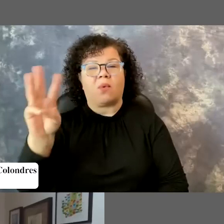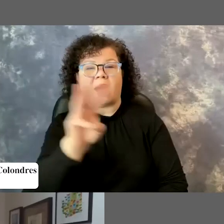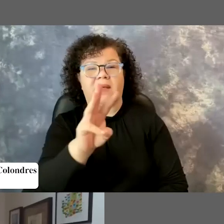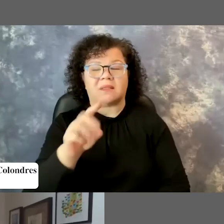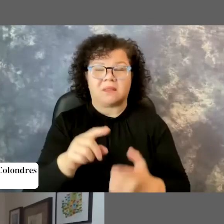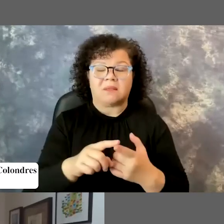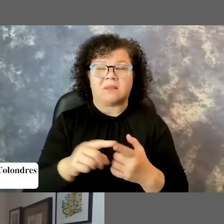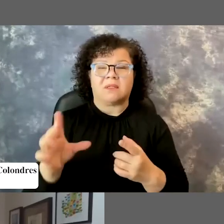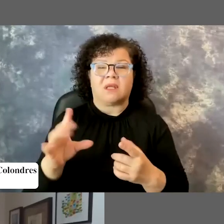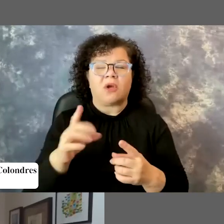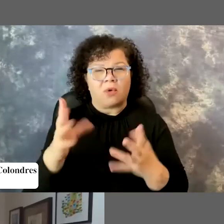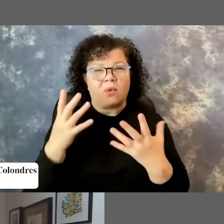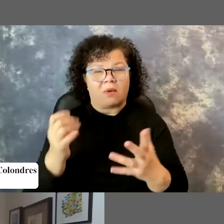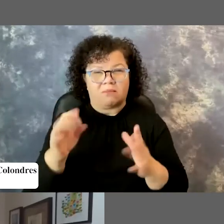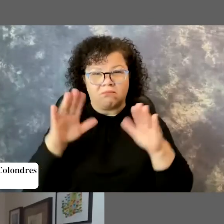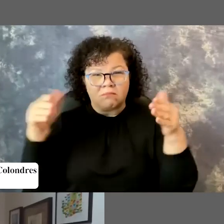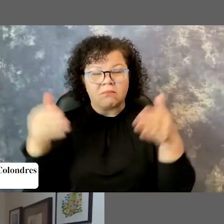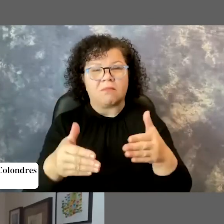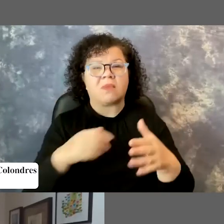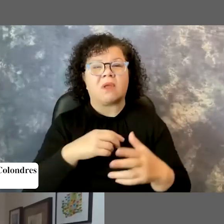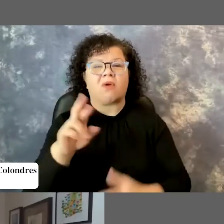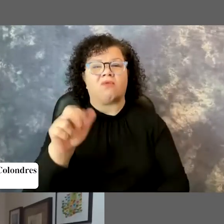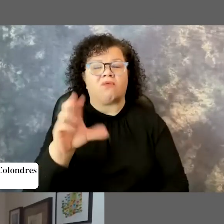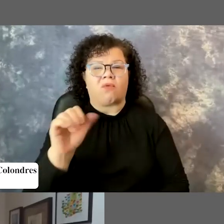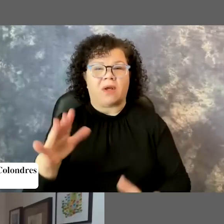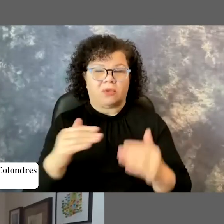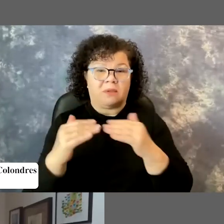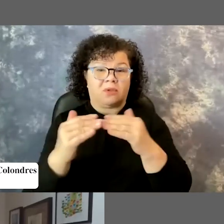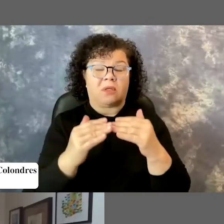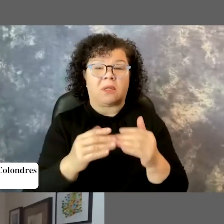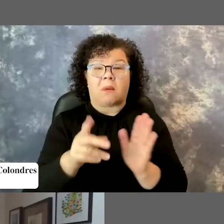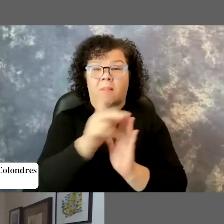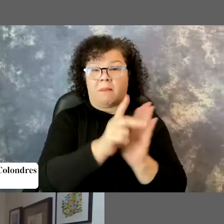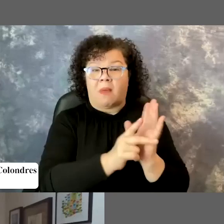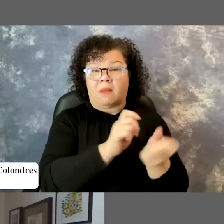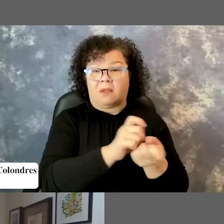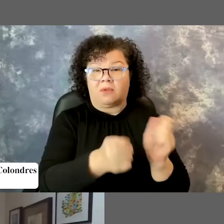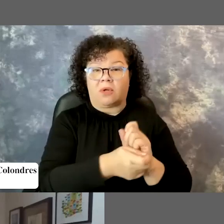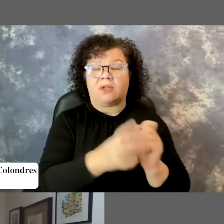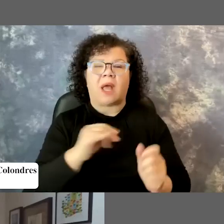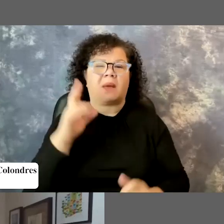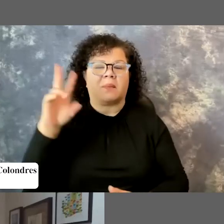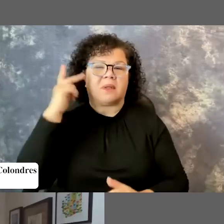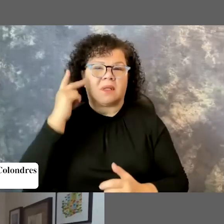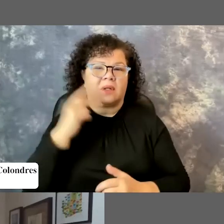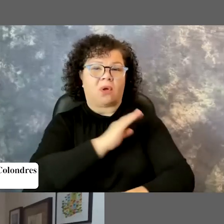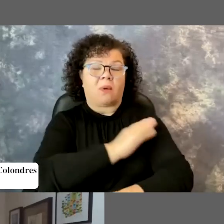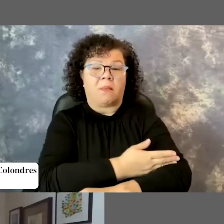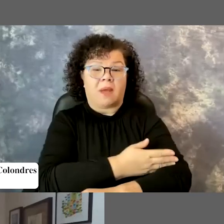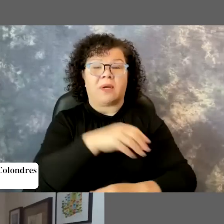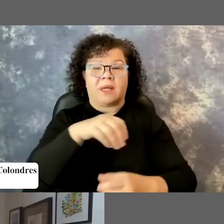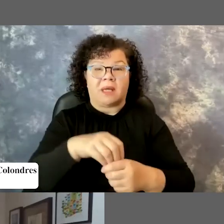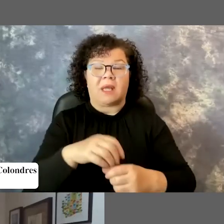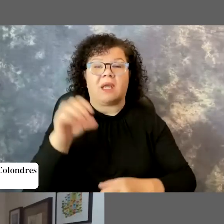of supporting racial justice, policy change, and community-based political power in Oregon